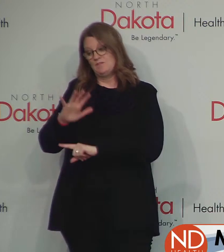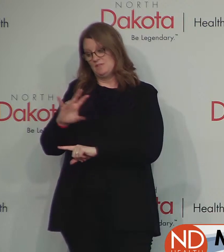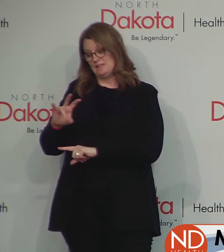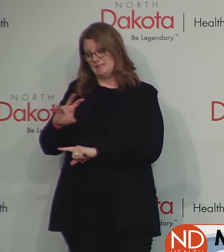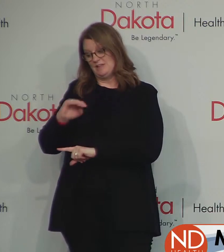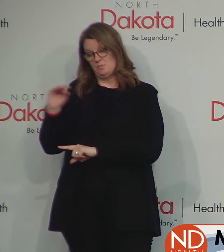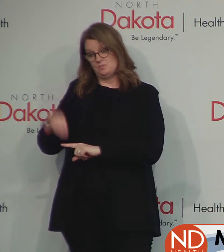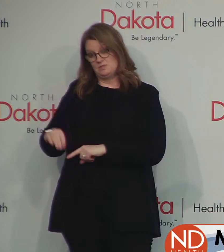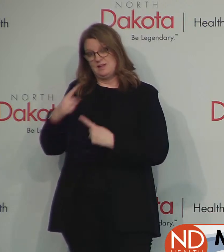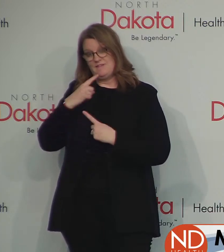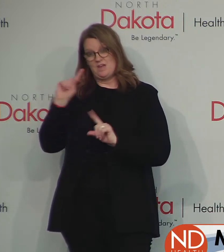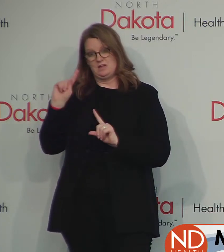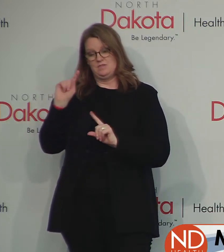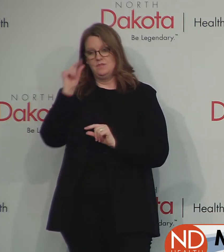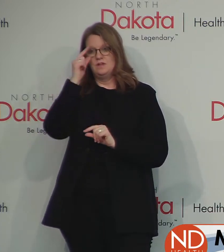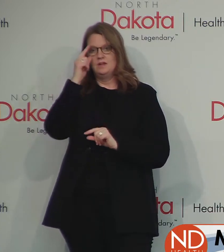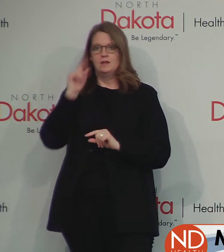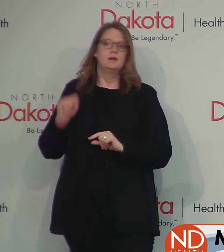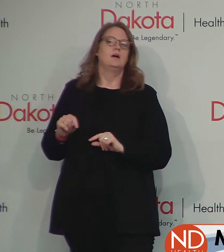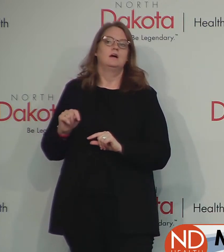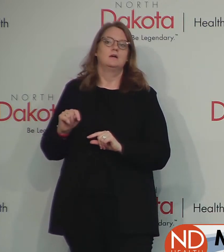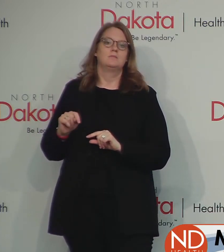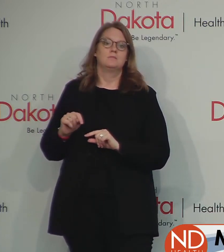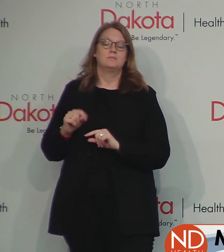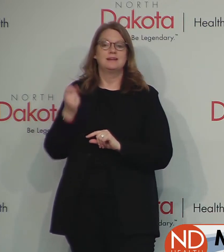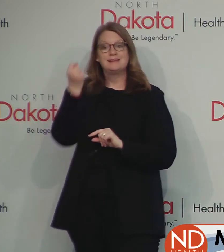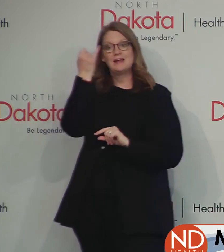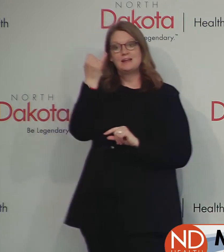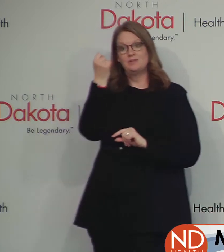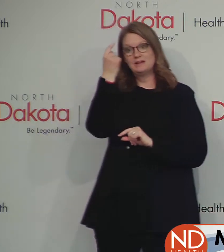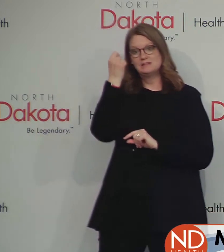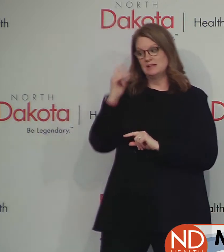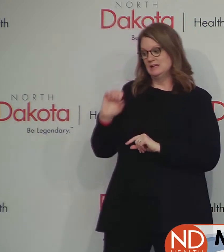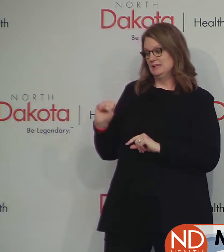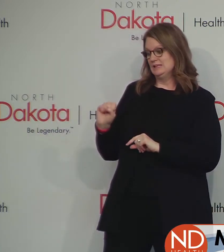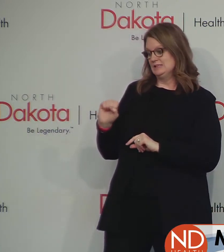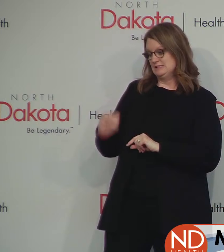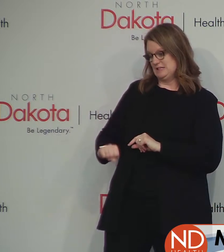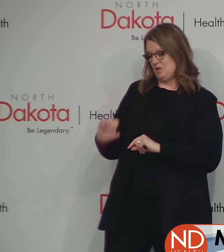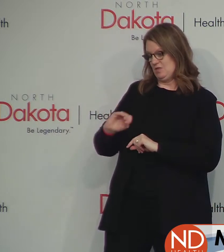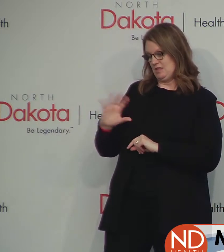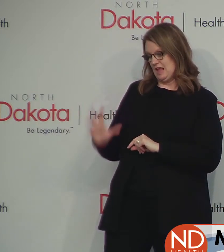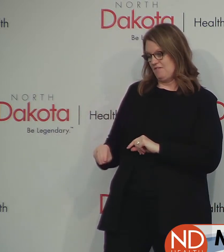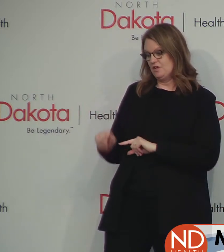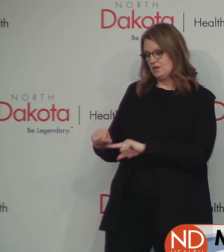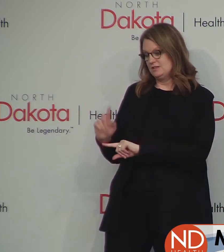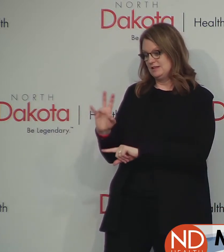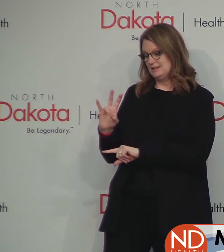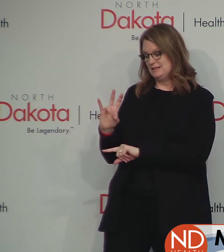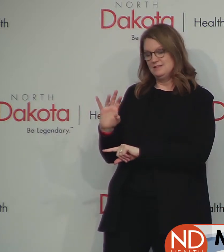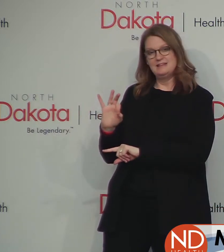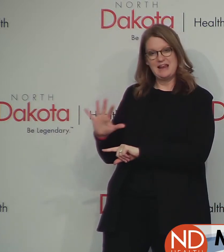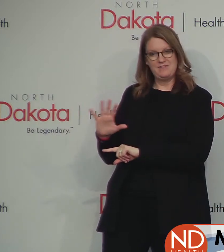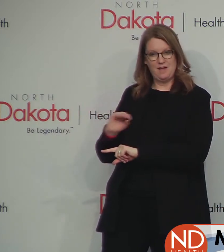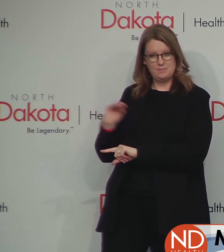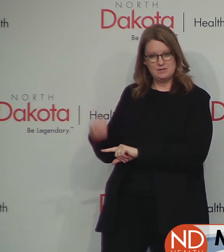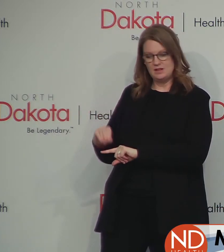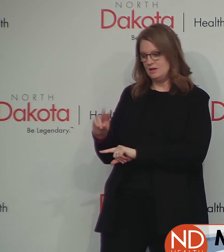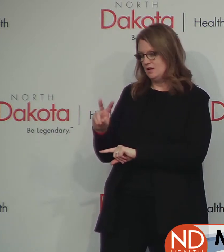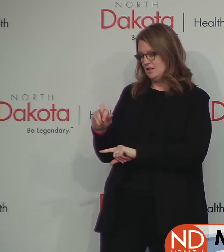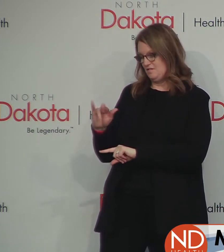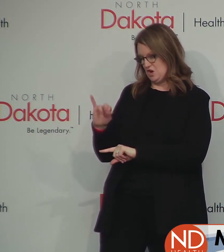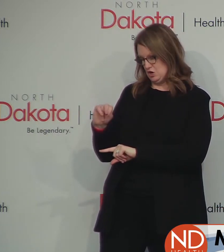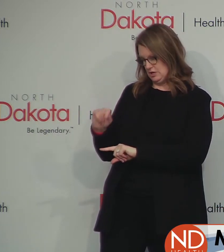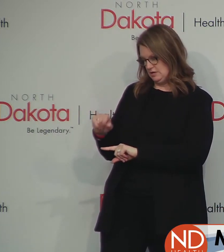effective. Where South Africa is seeing 95% of their cases of that variant that you'll probably hear about a bit